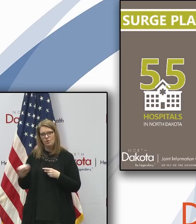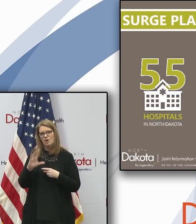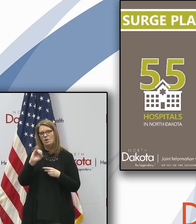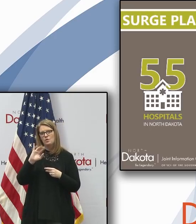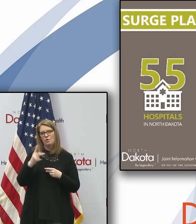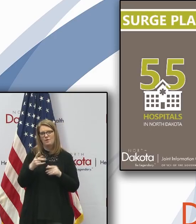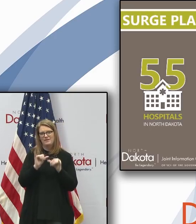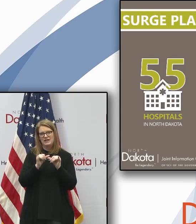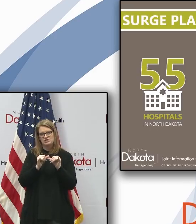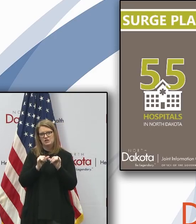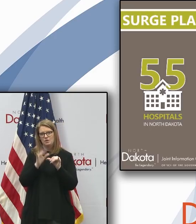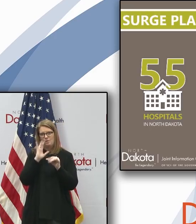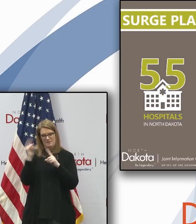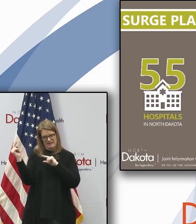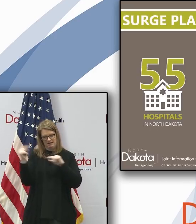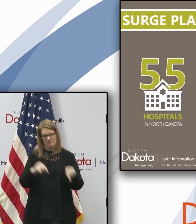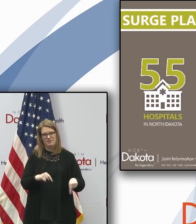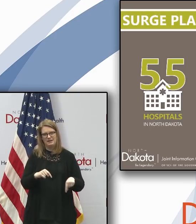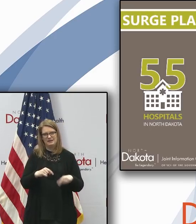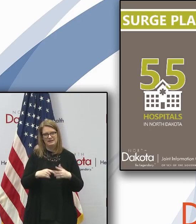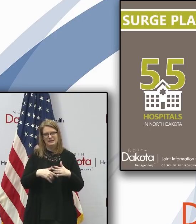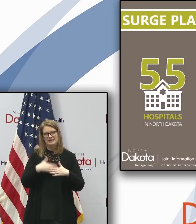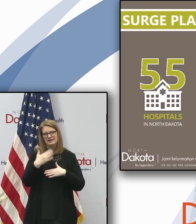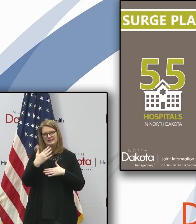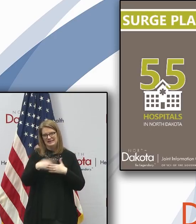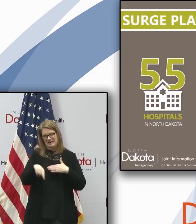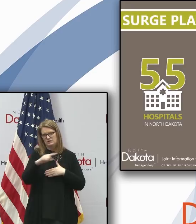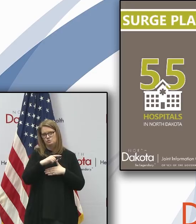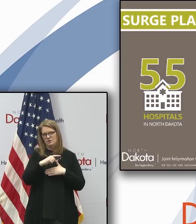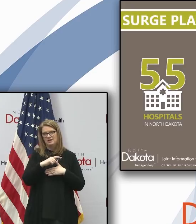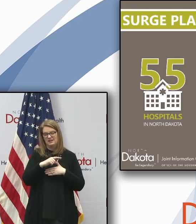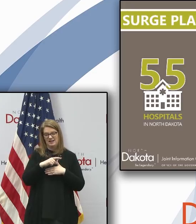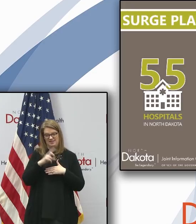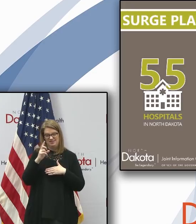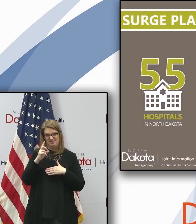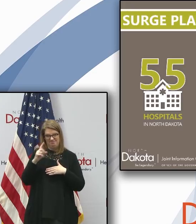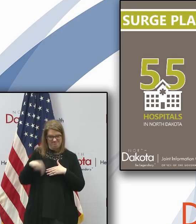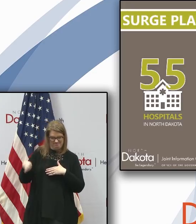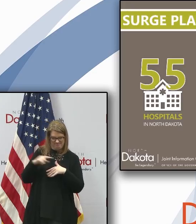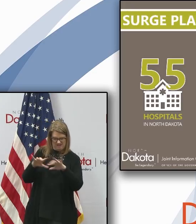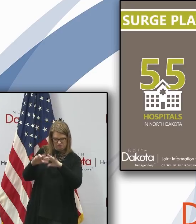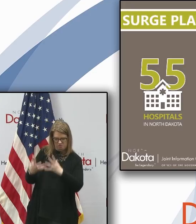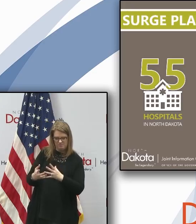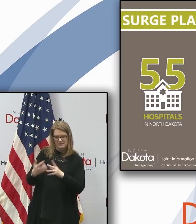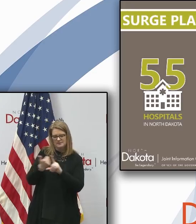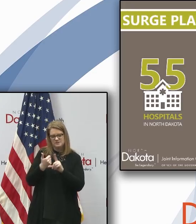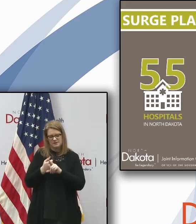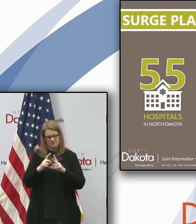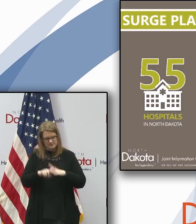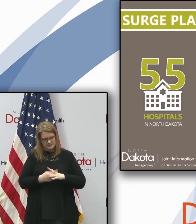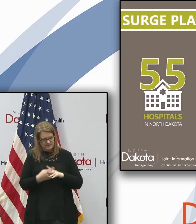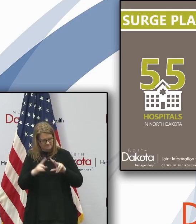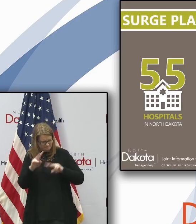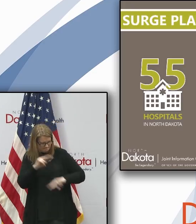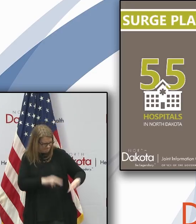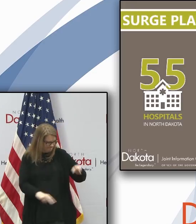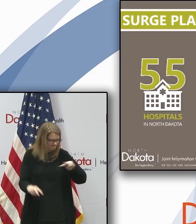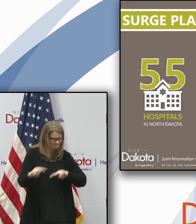Engineers will be in here early next week to start the assessment process to go through